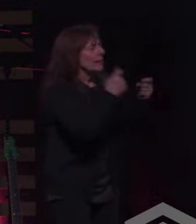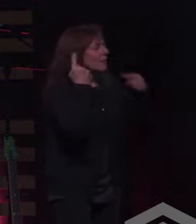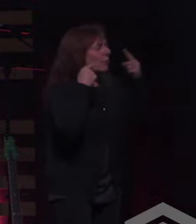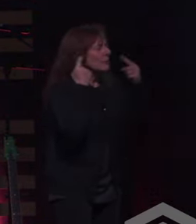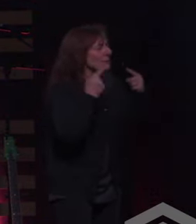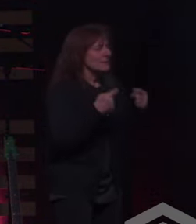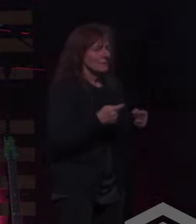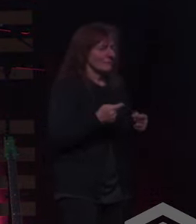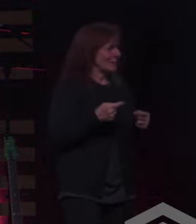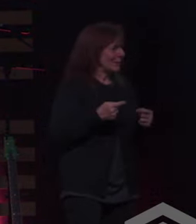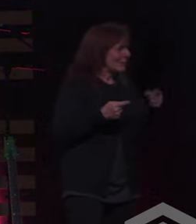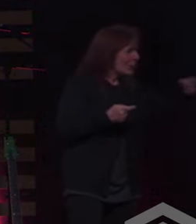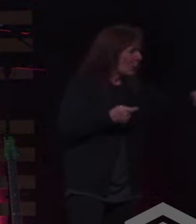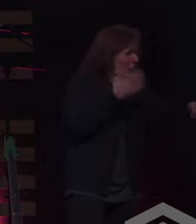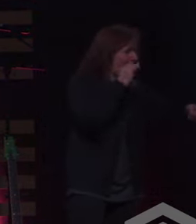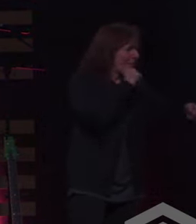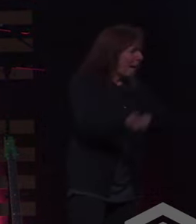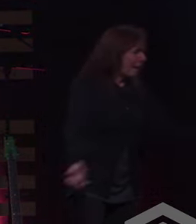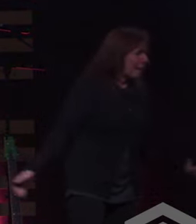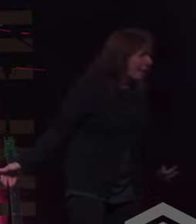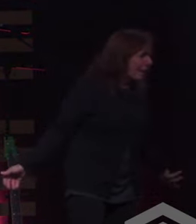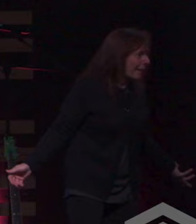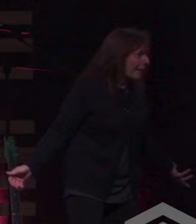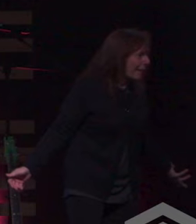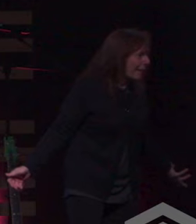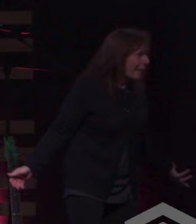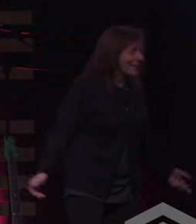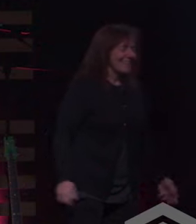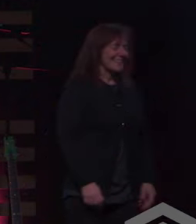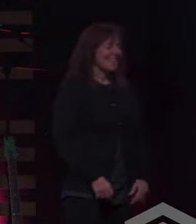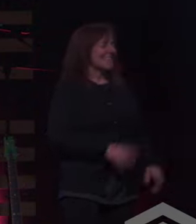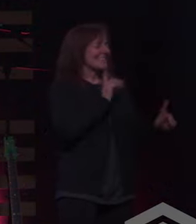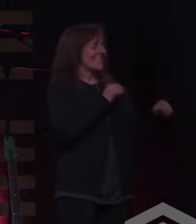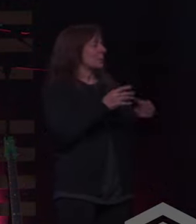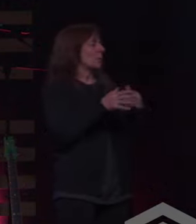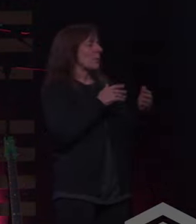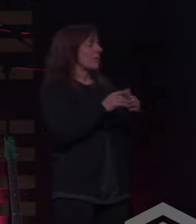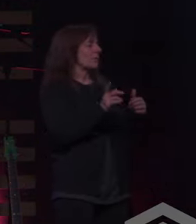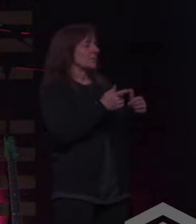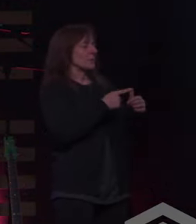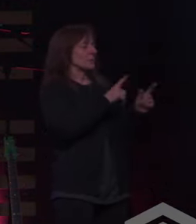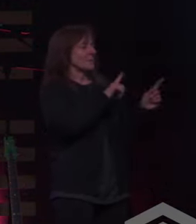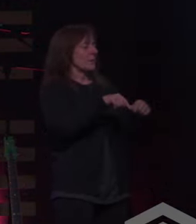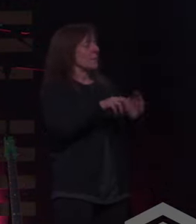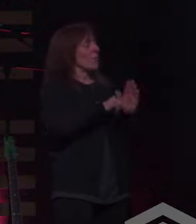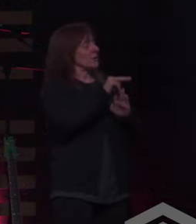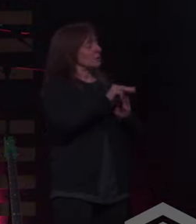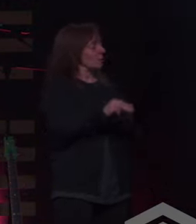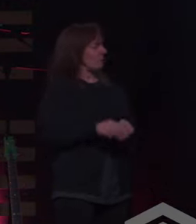cycle? It's a good question. His answer is, whoever's more mature.